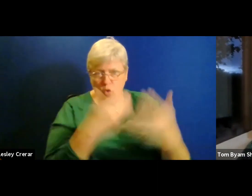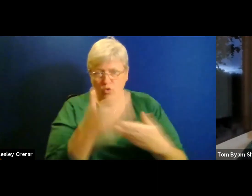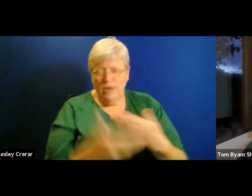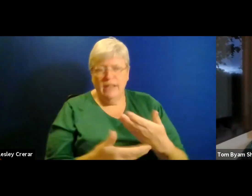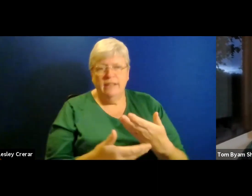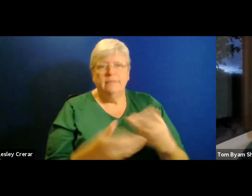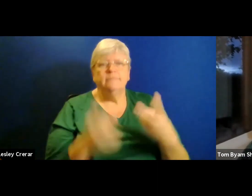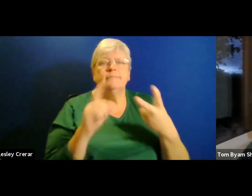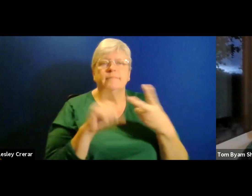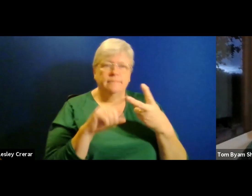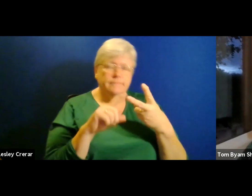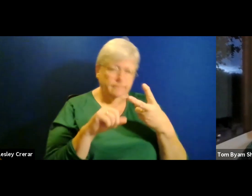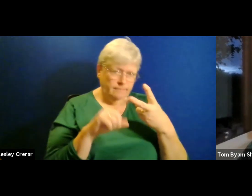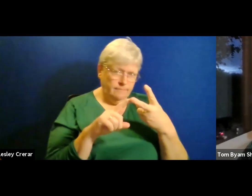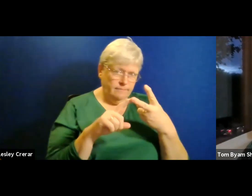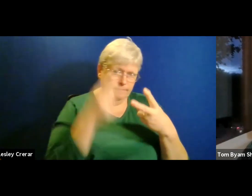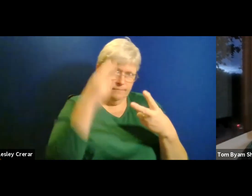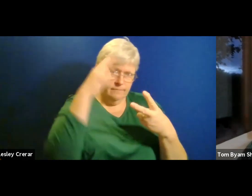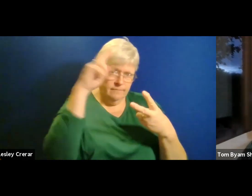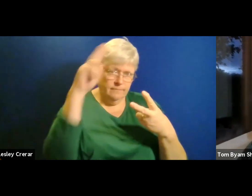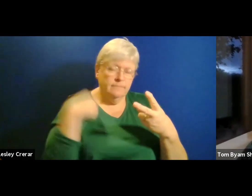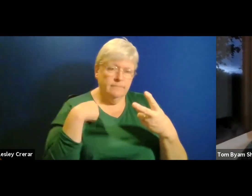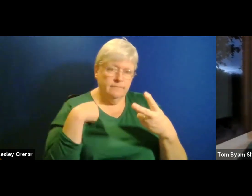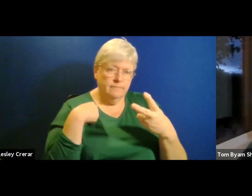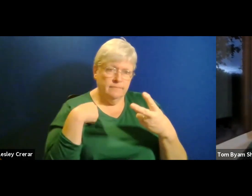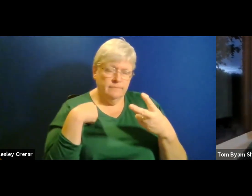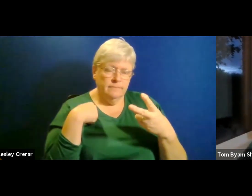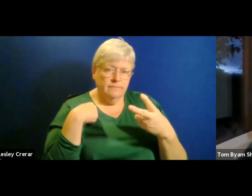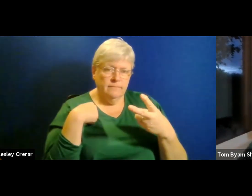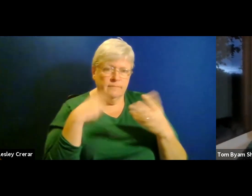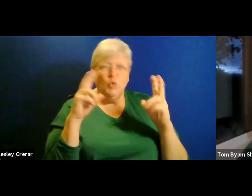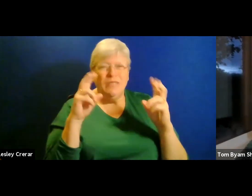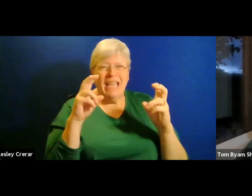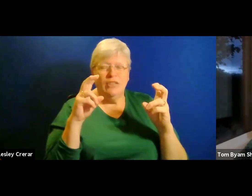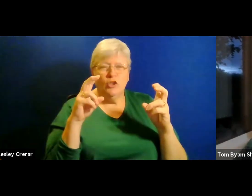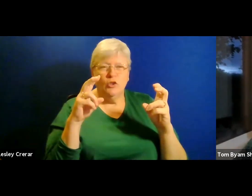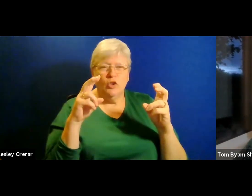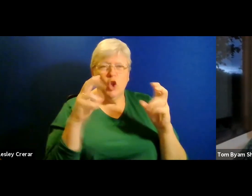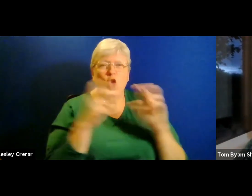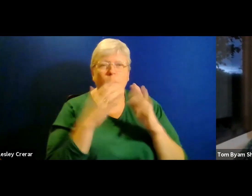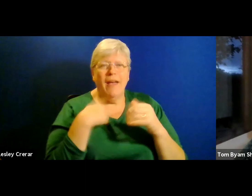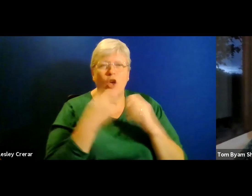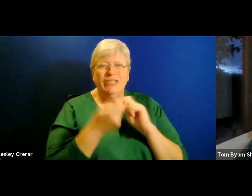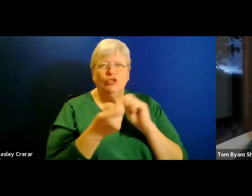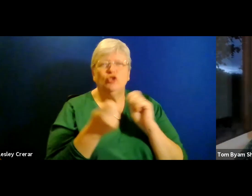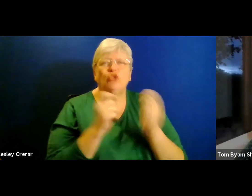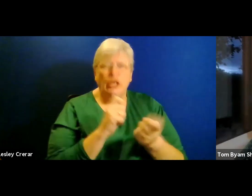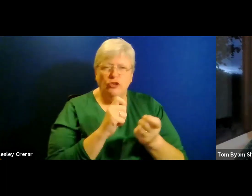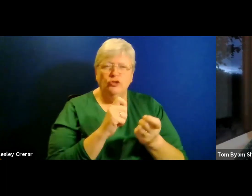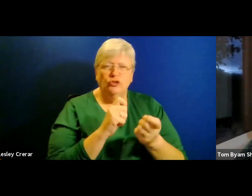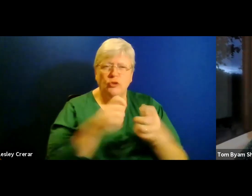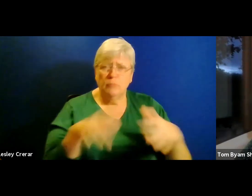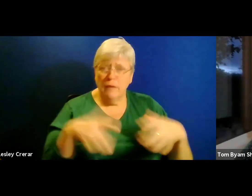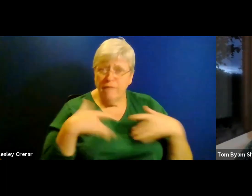think the second one is just called, it wasn't titled, but I'm going to call it Change. Do you feel